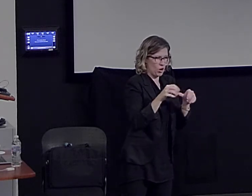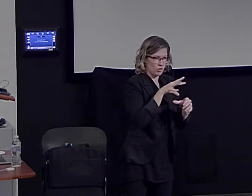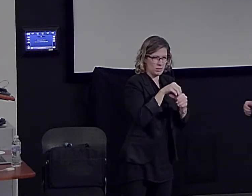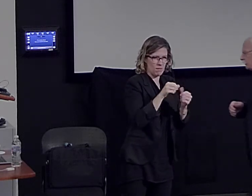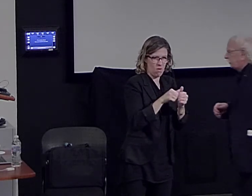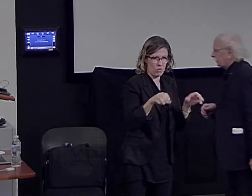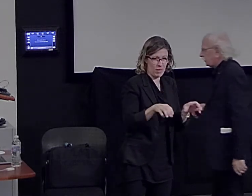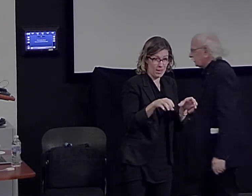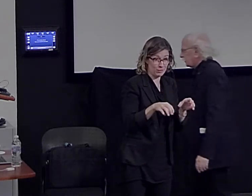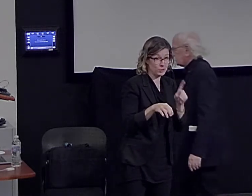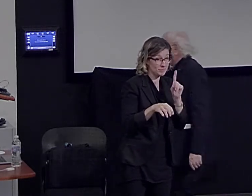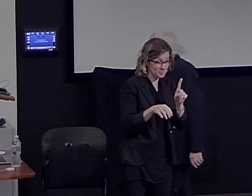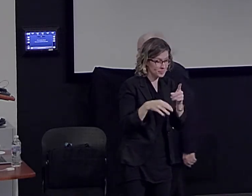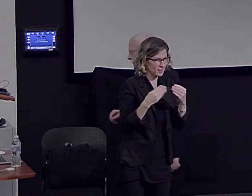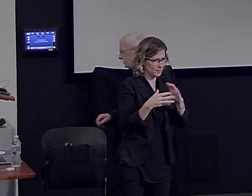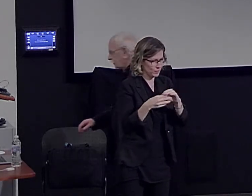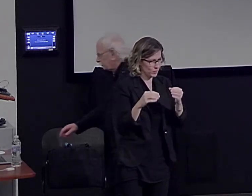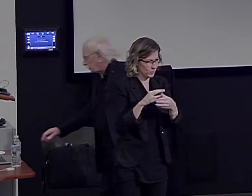a story.